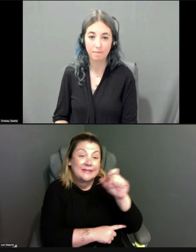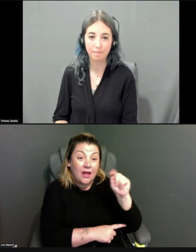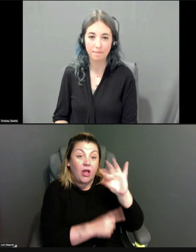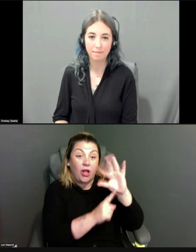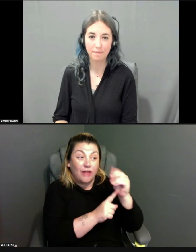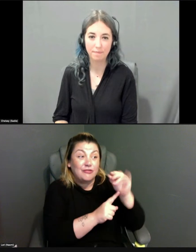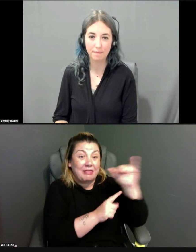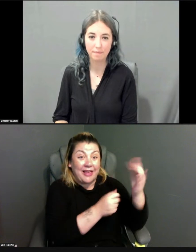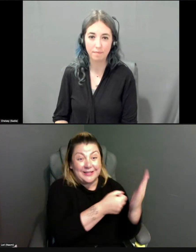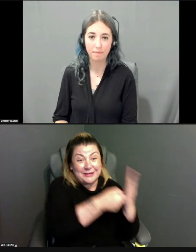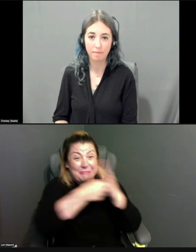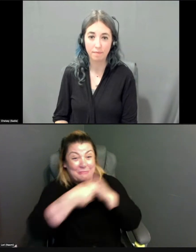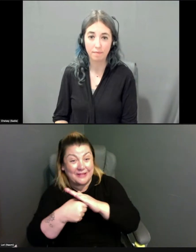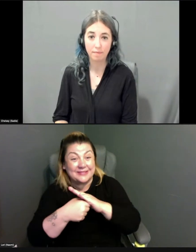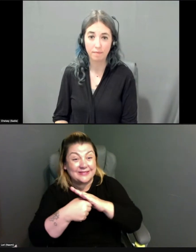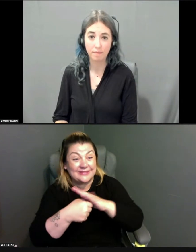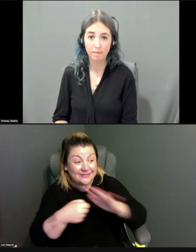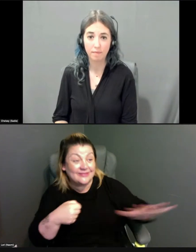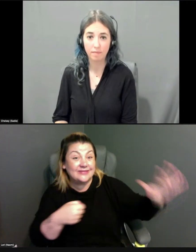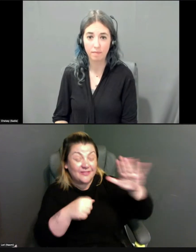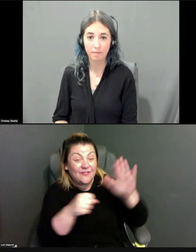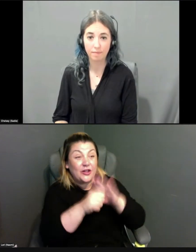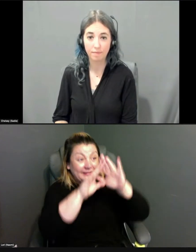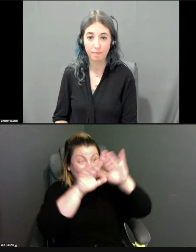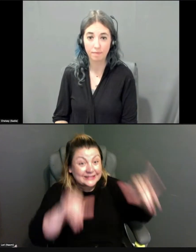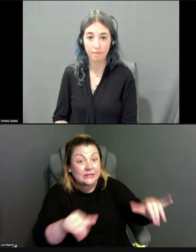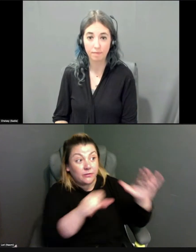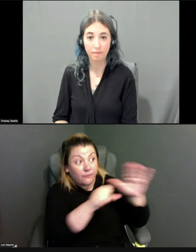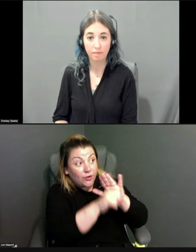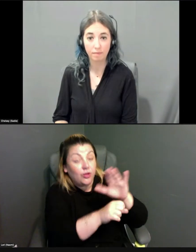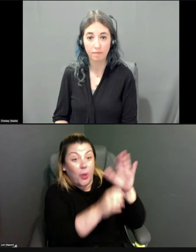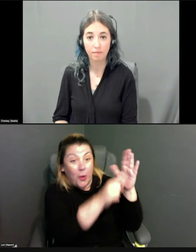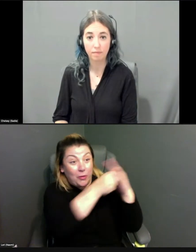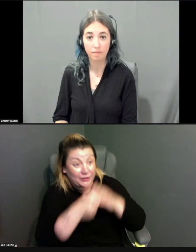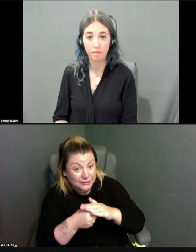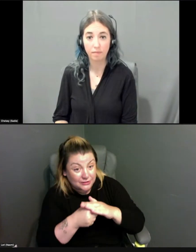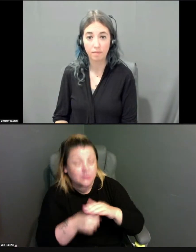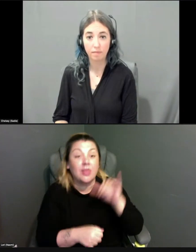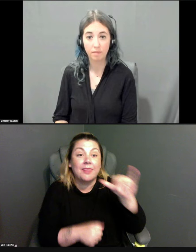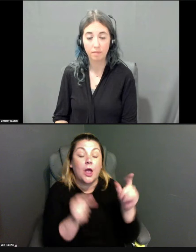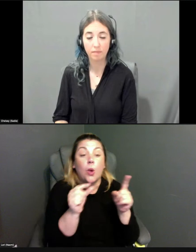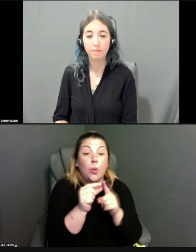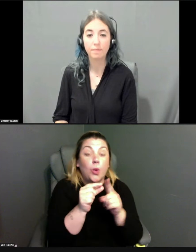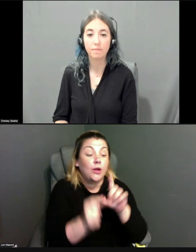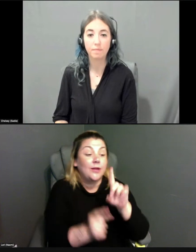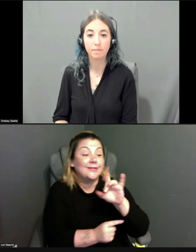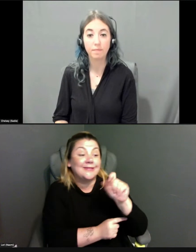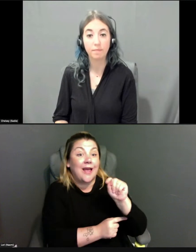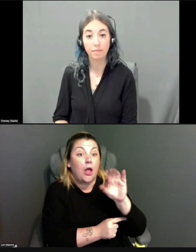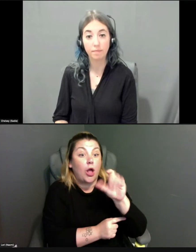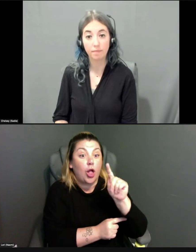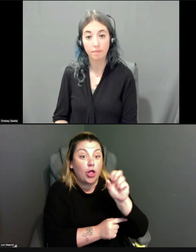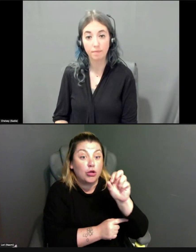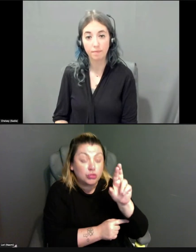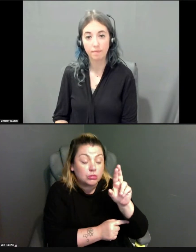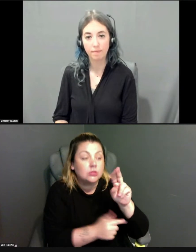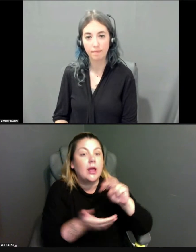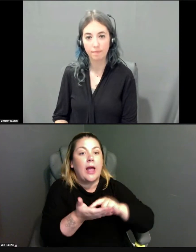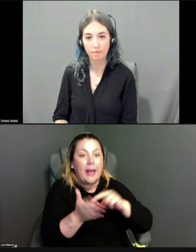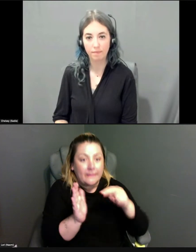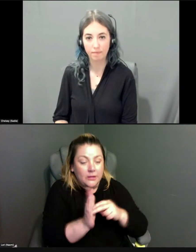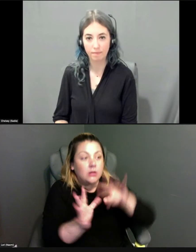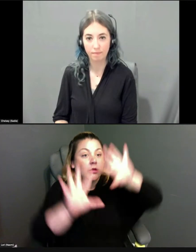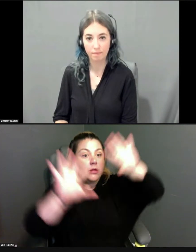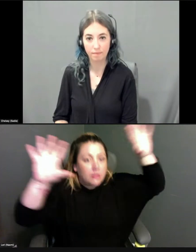And it also, for me, when I say diet culture, I am also referring to all the other systems